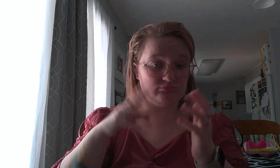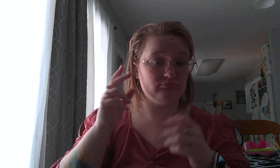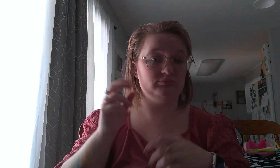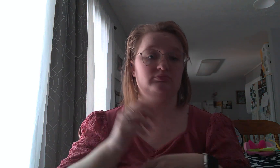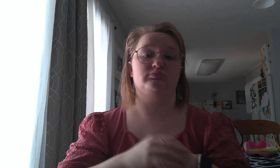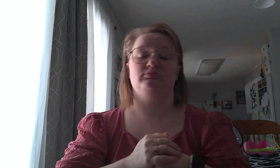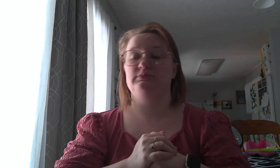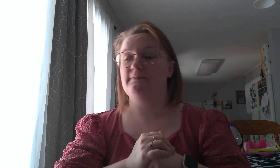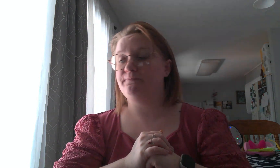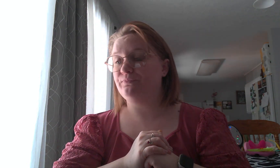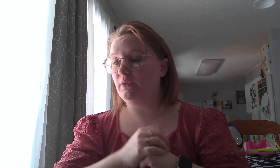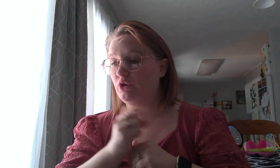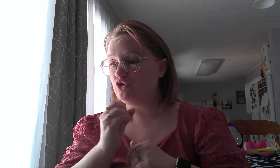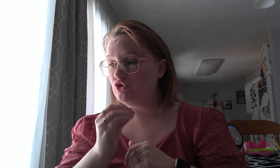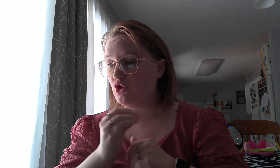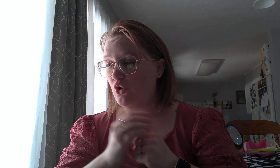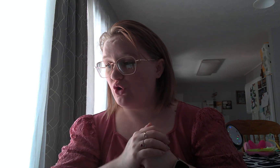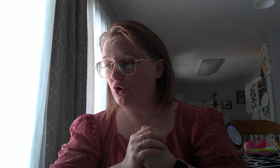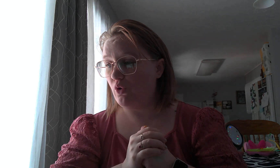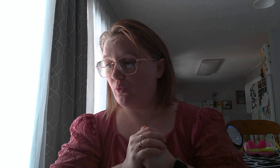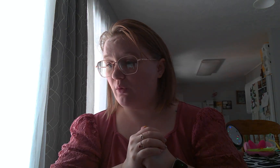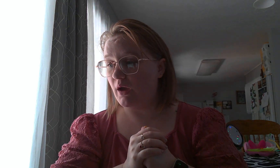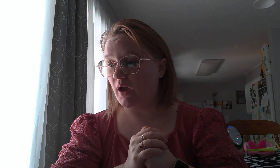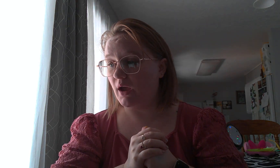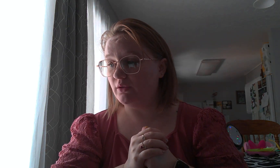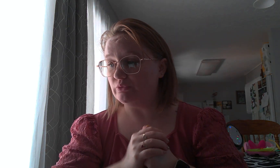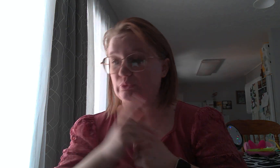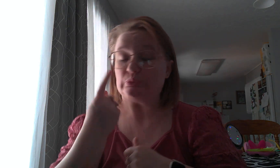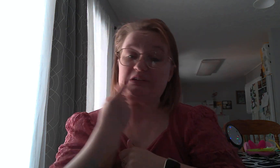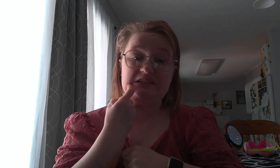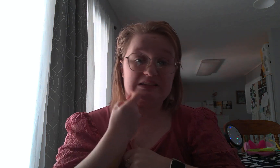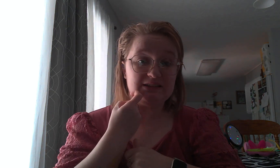and learn about it, research it.